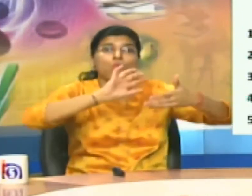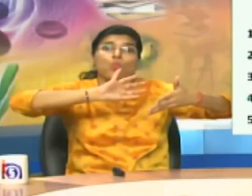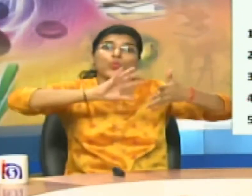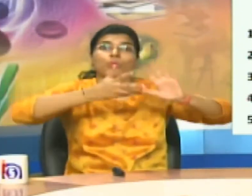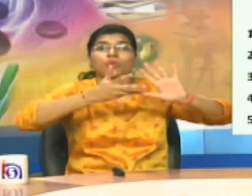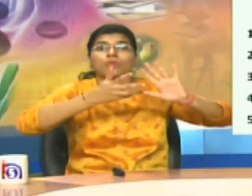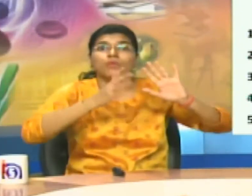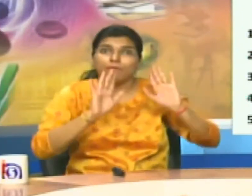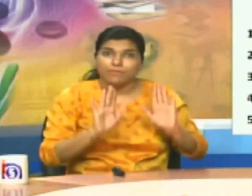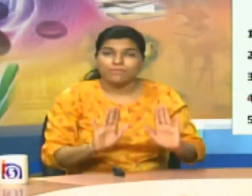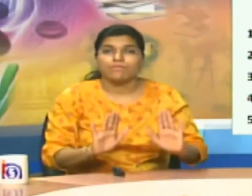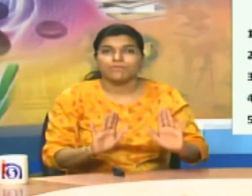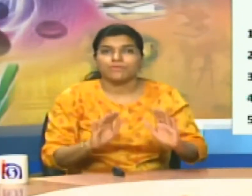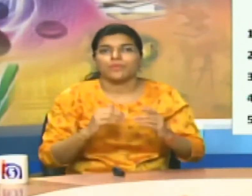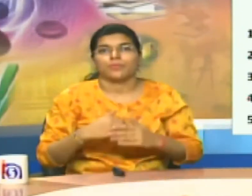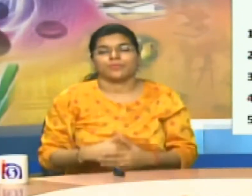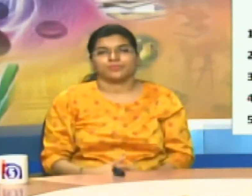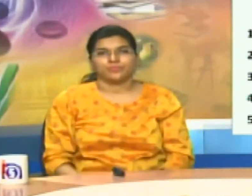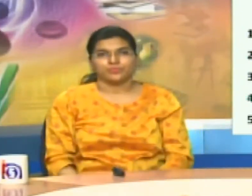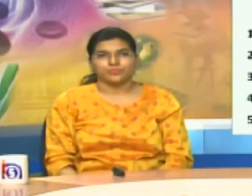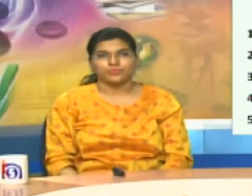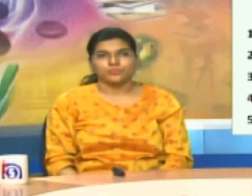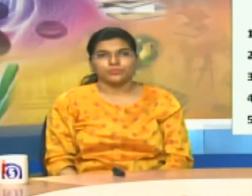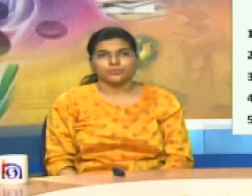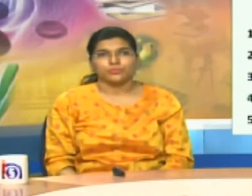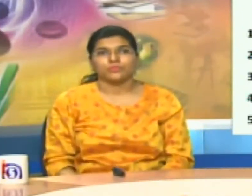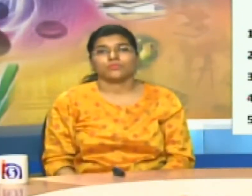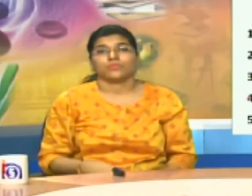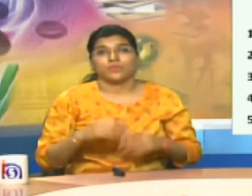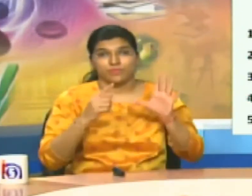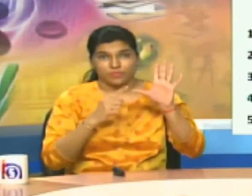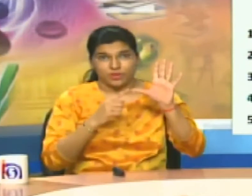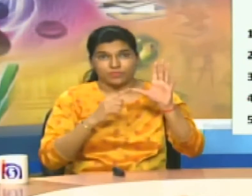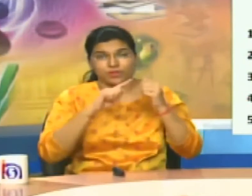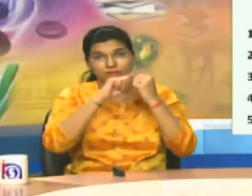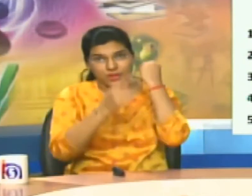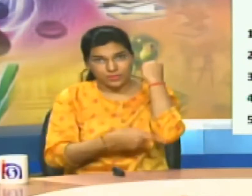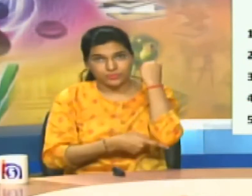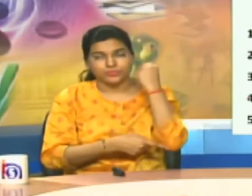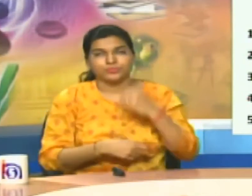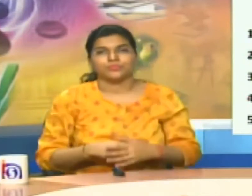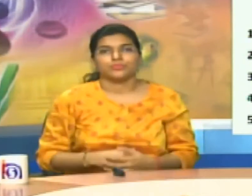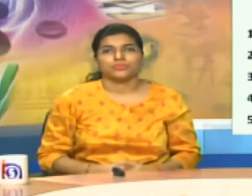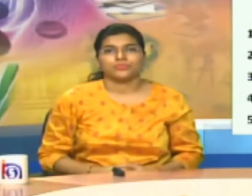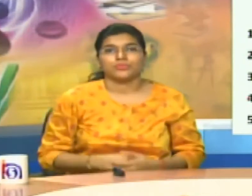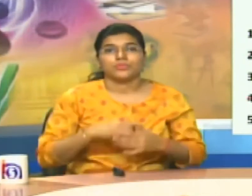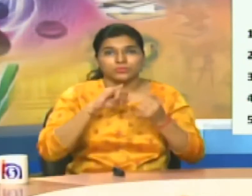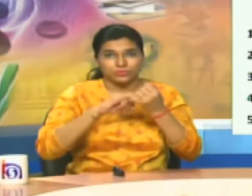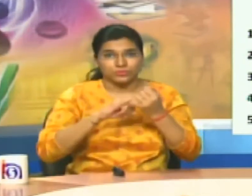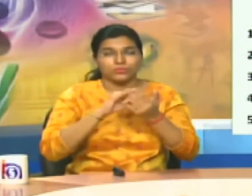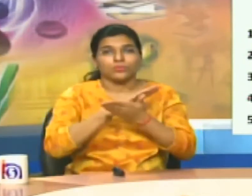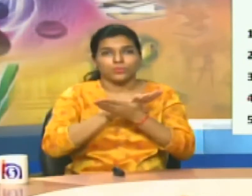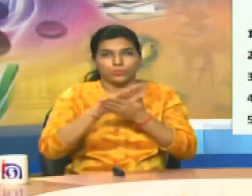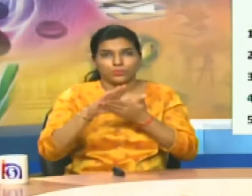So, that you can say that is a summarization form of that our big data. And the fifth is the last one, that